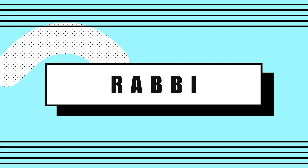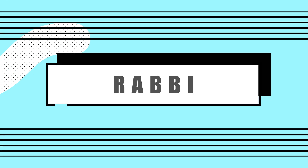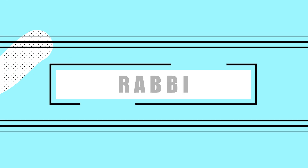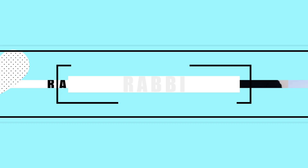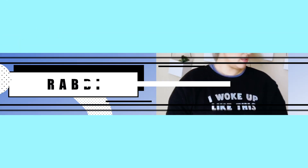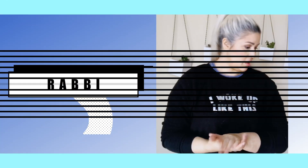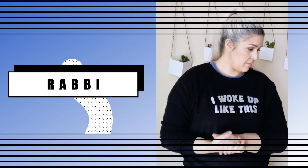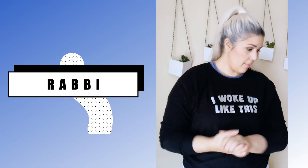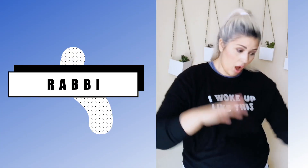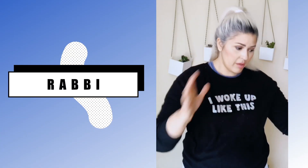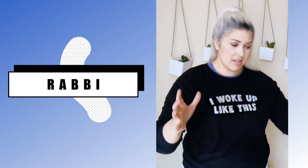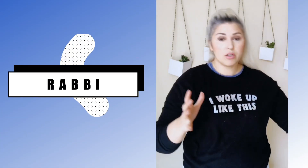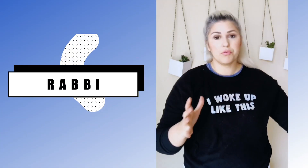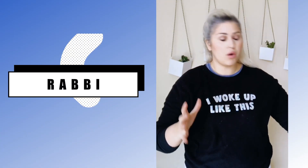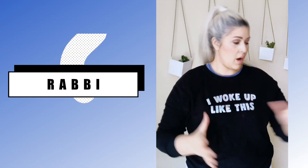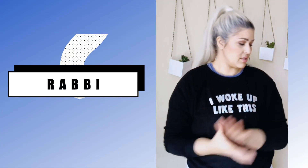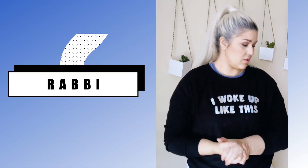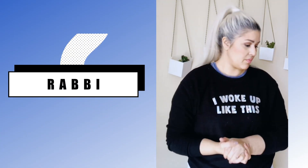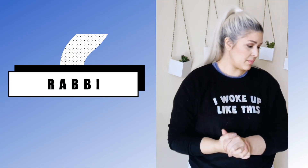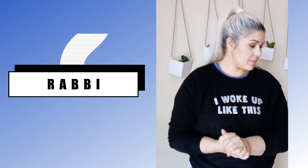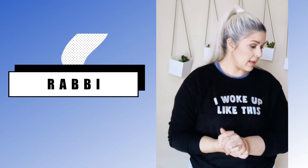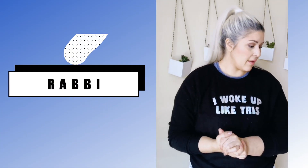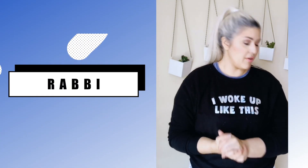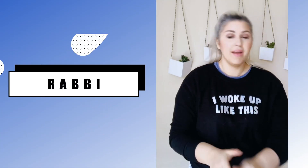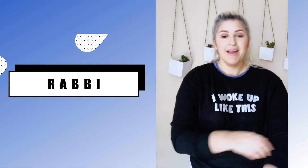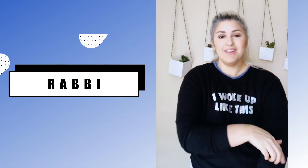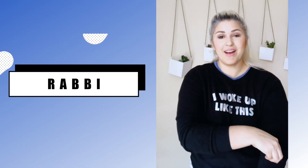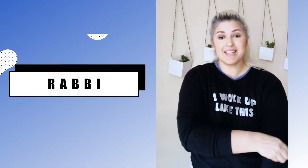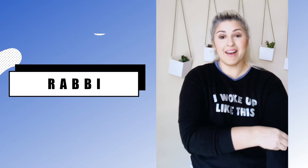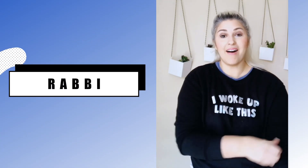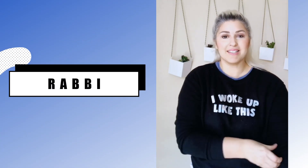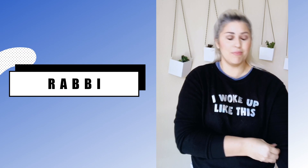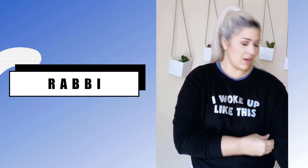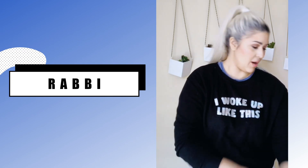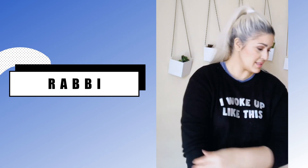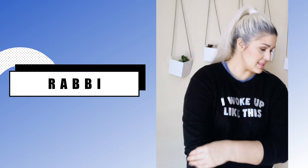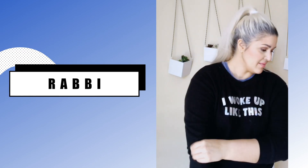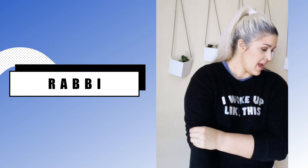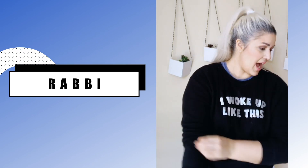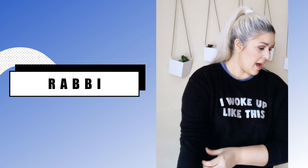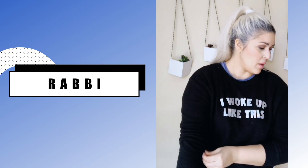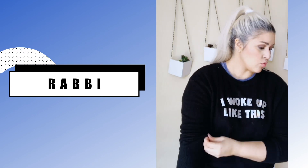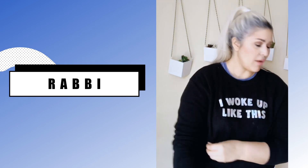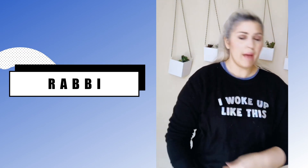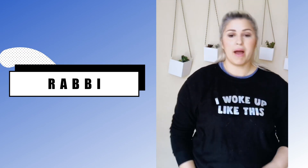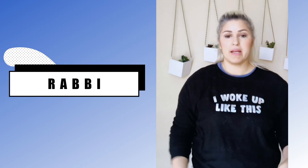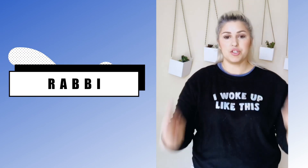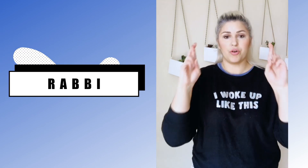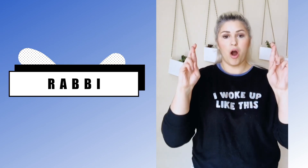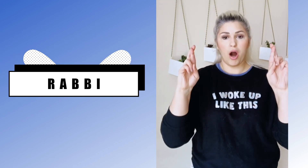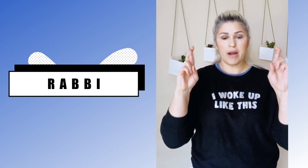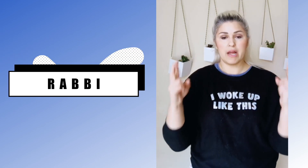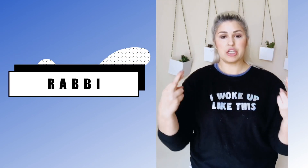Rabbi. This was, all of these are requests, so I love, you guys had awesome requests. Rabbi